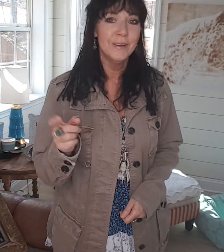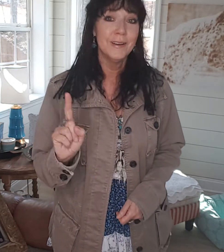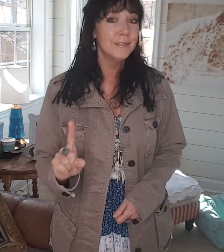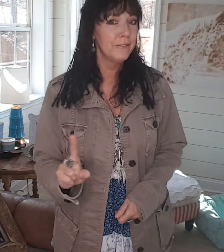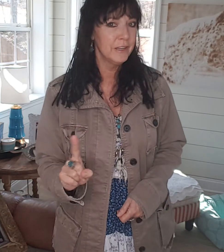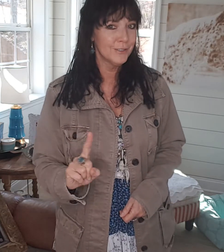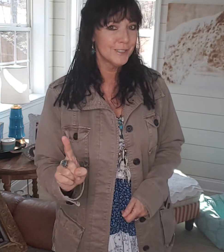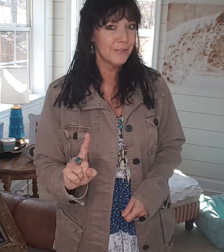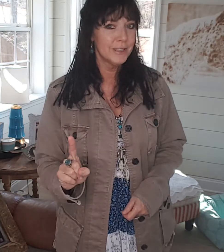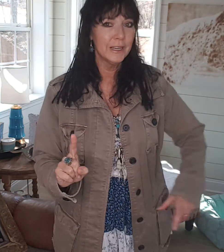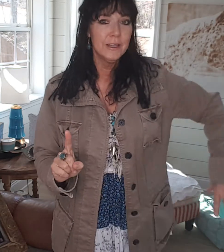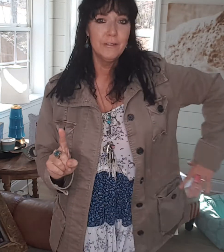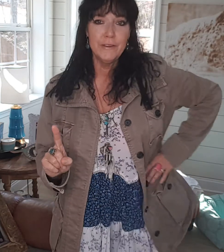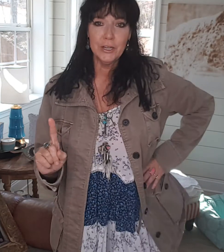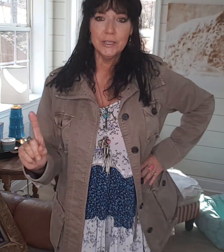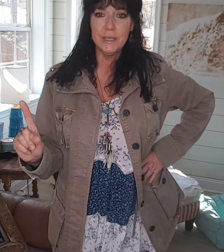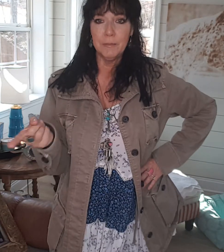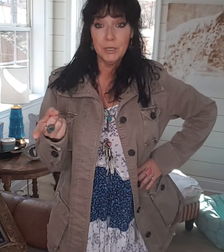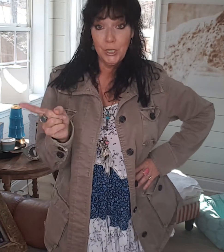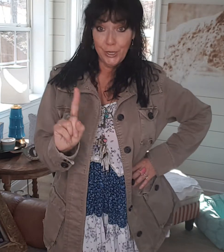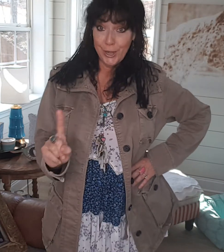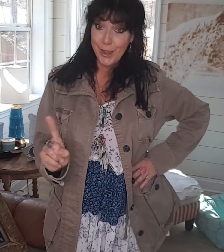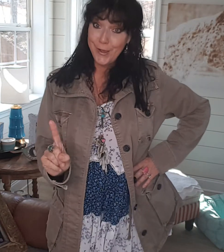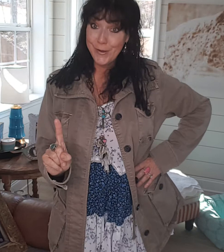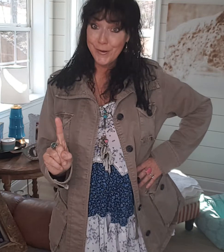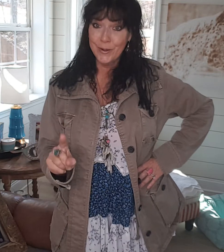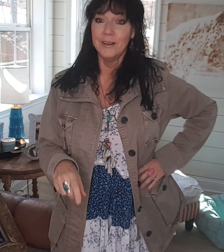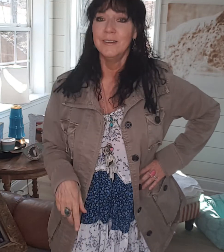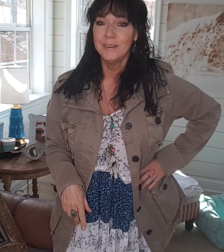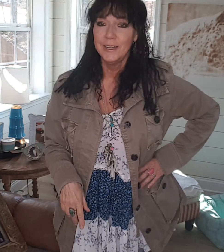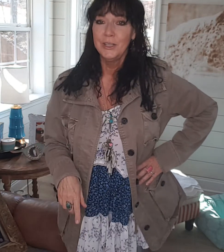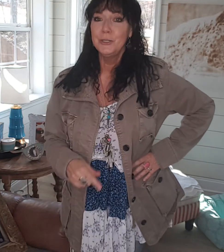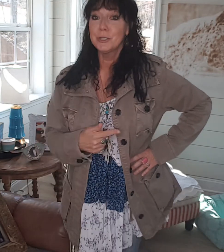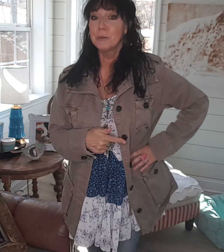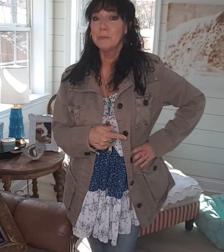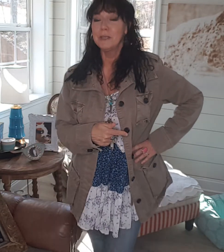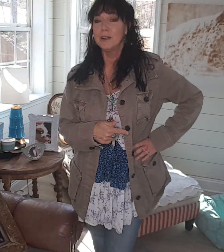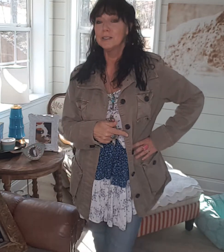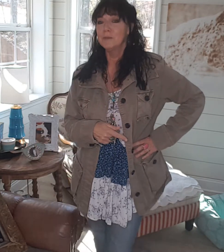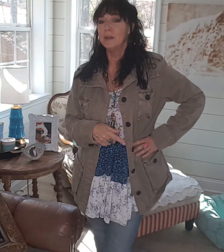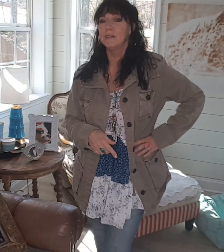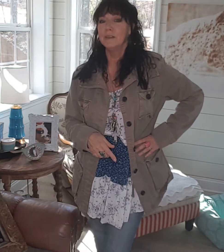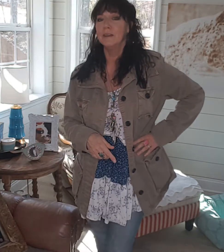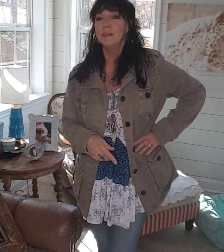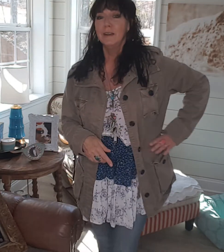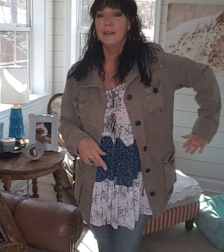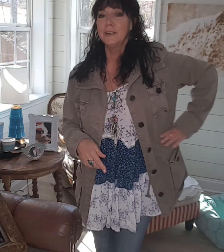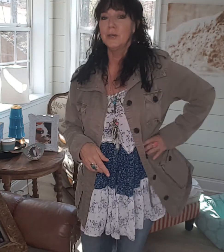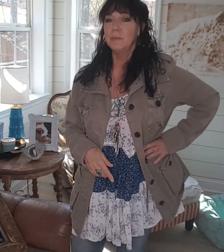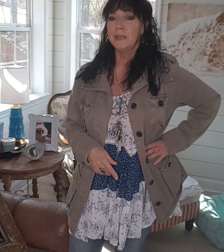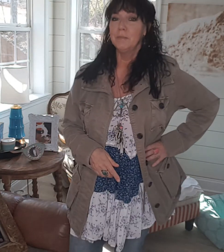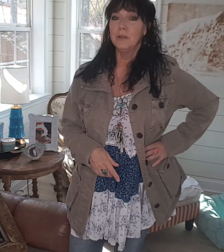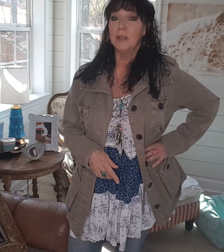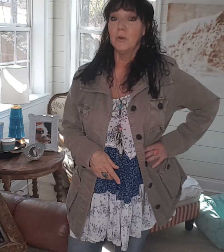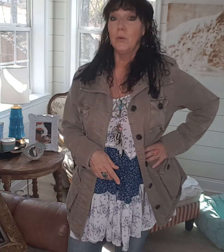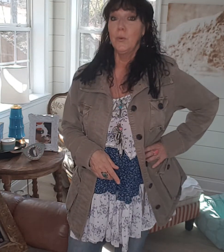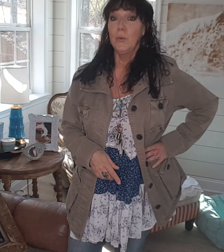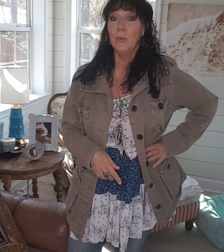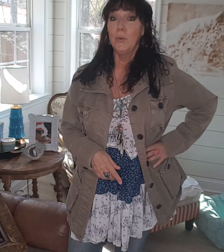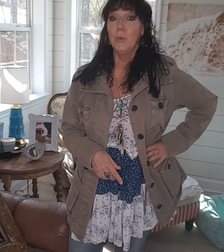The finger is everything. The finger and the hip, no. Usually when my dogs see my hand go on my hip, they're like, oh,